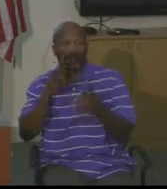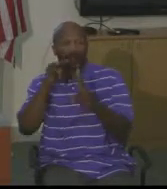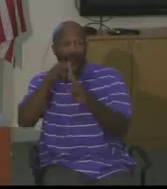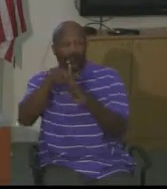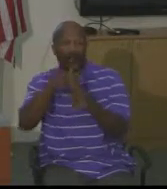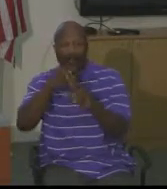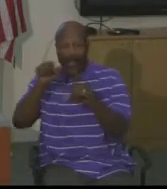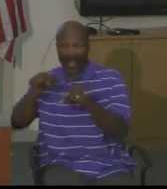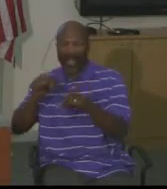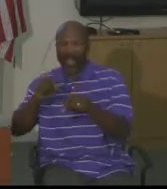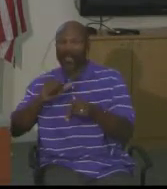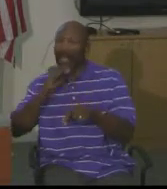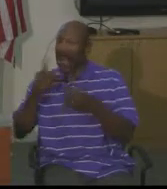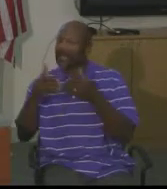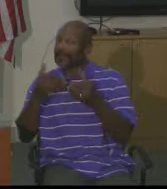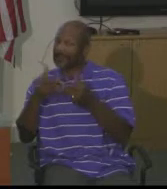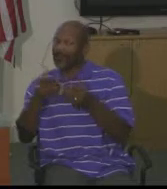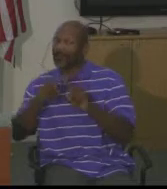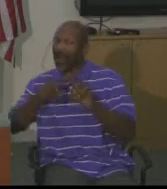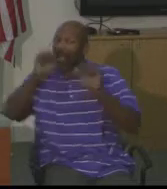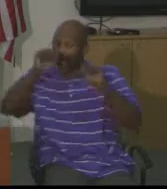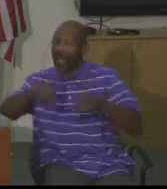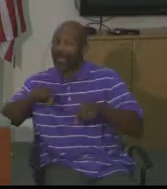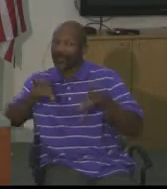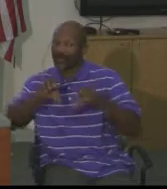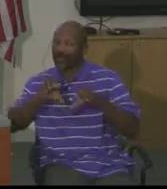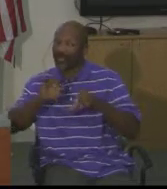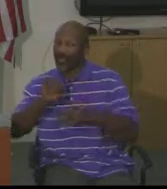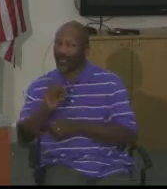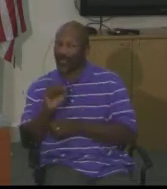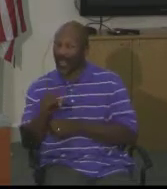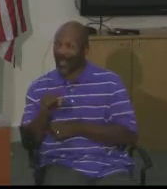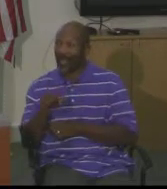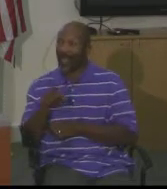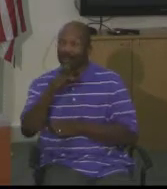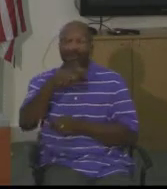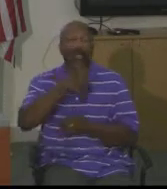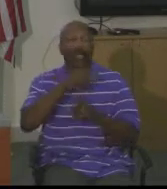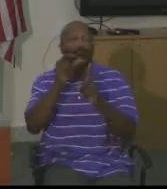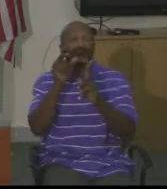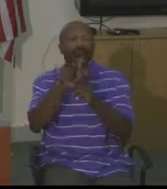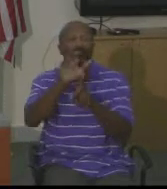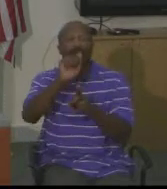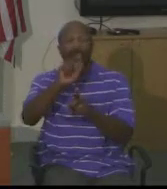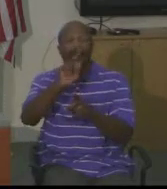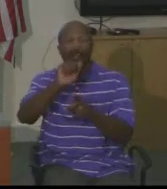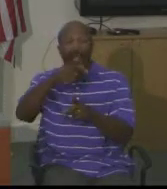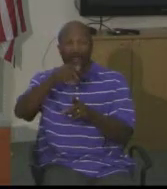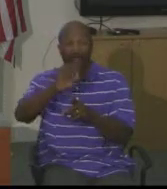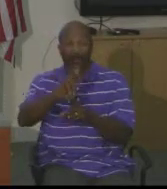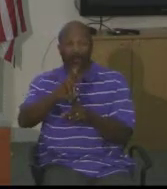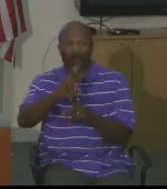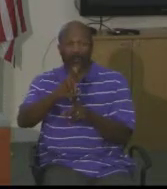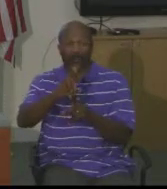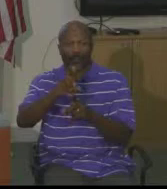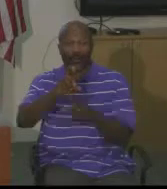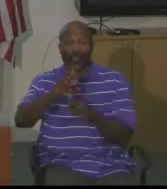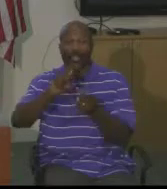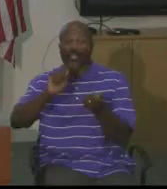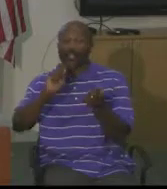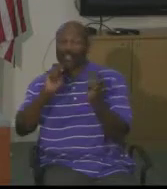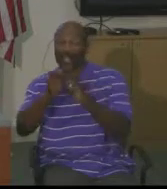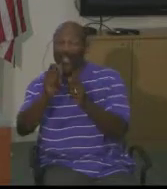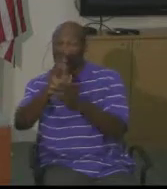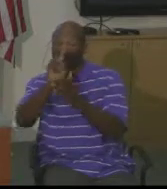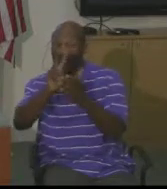I'll explain how you would do it. You can get an adapter that will convert the DVI. We're not doing